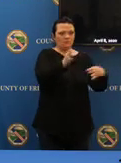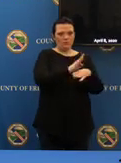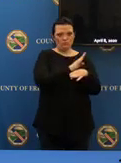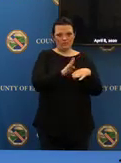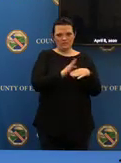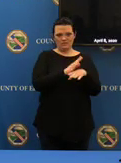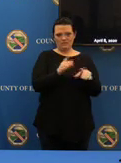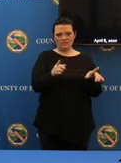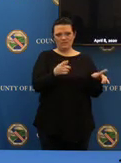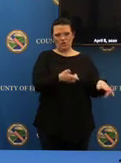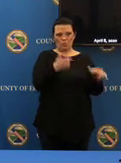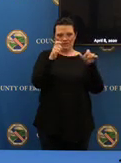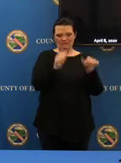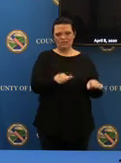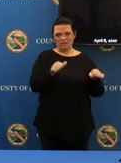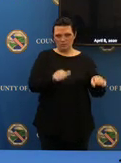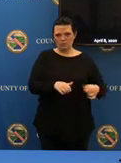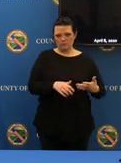quickly as possible.